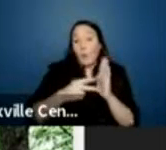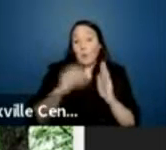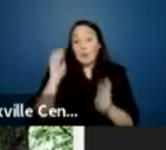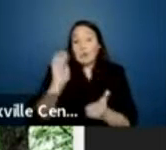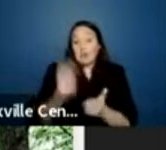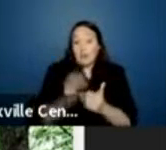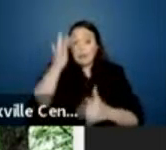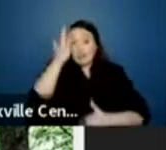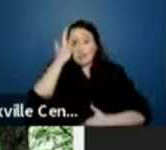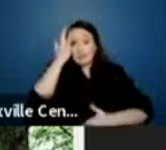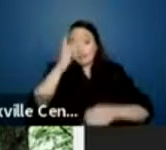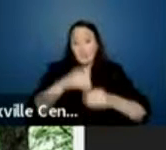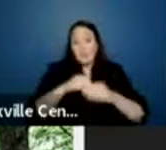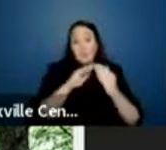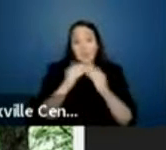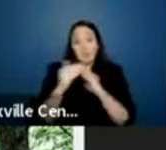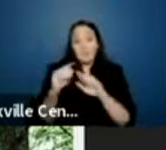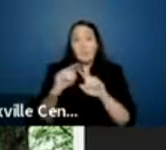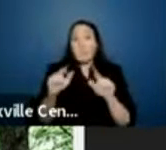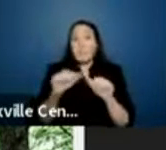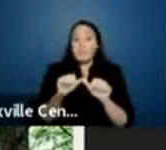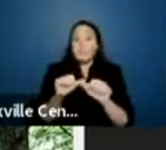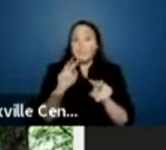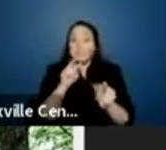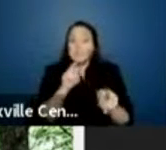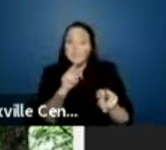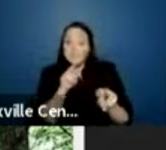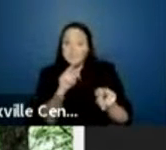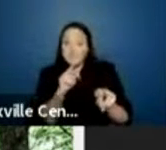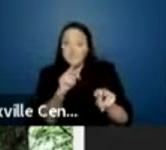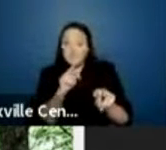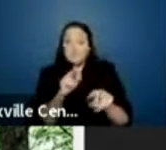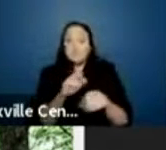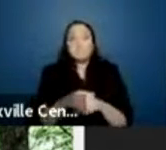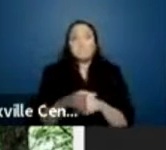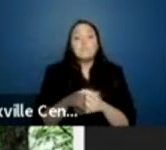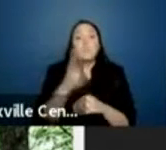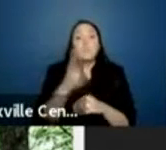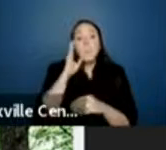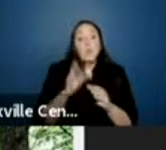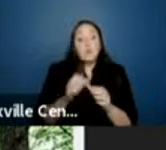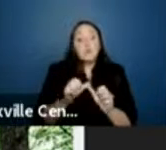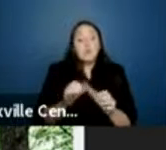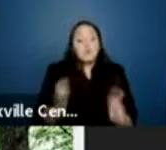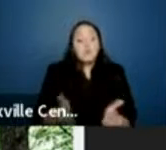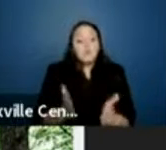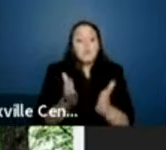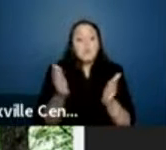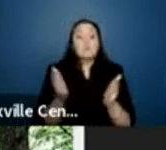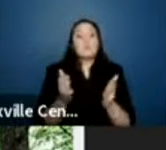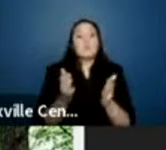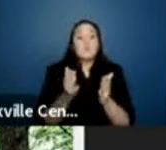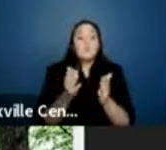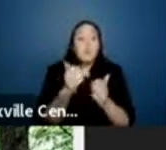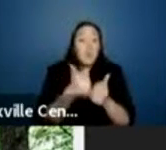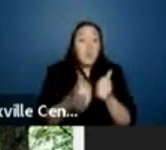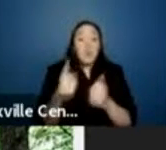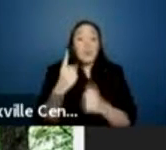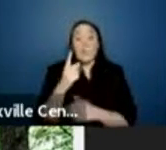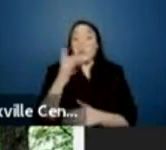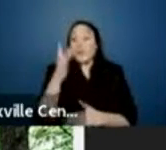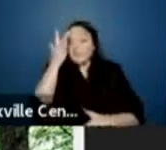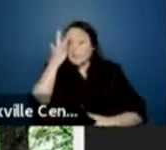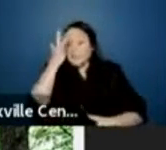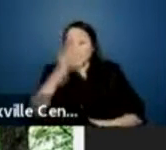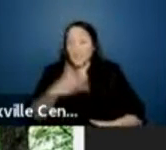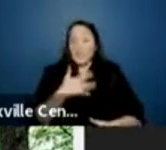the community, but we will continue to keep a close eye on it. We do continue to urge everyone and anyone who has symptoms or has been